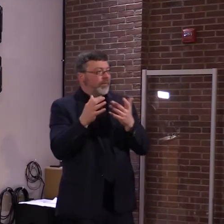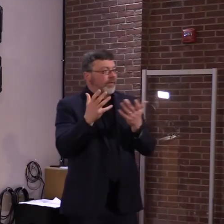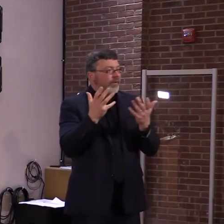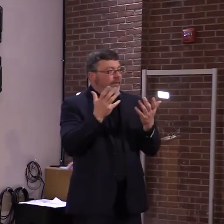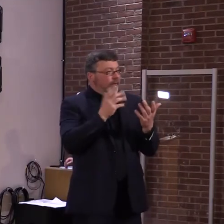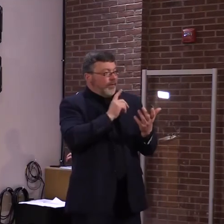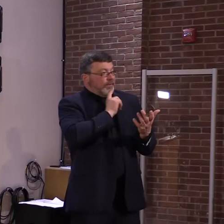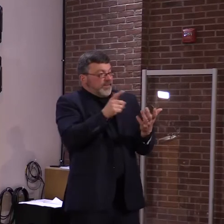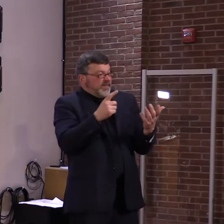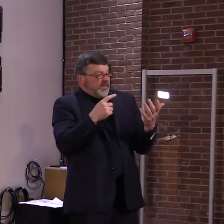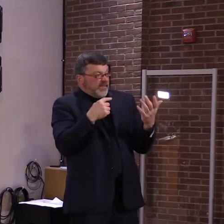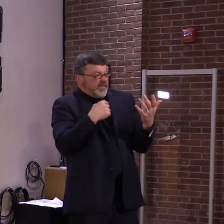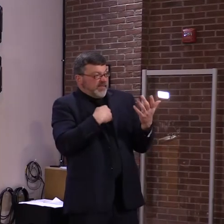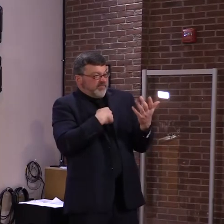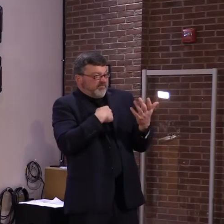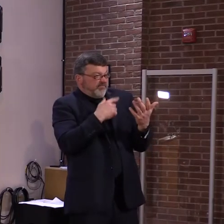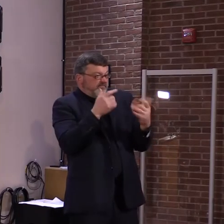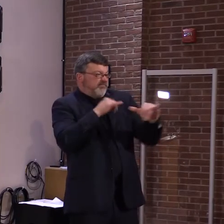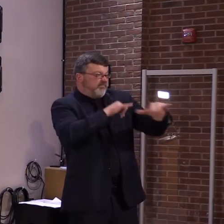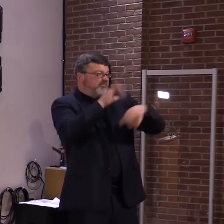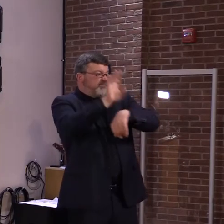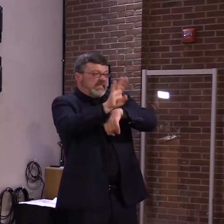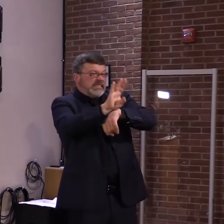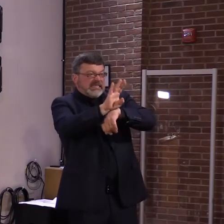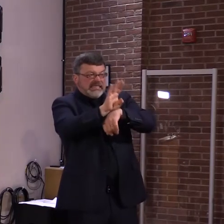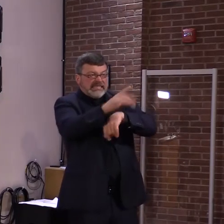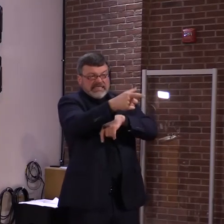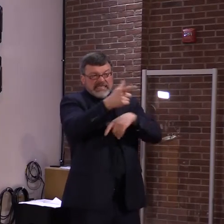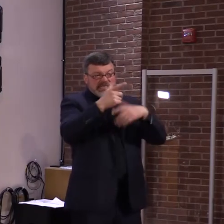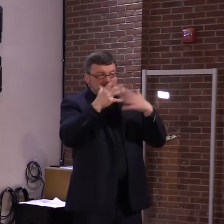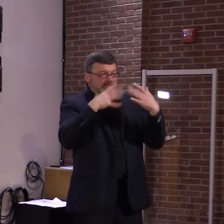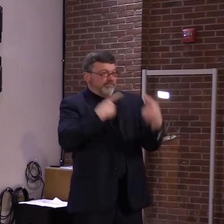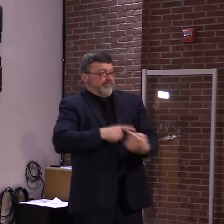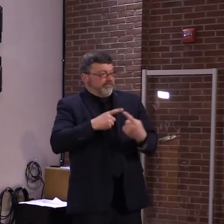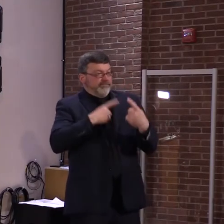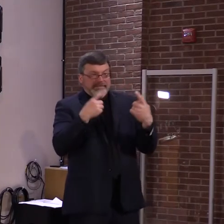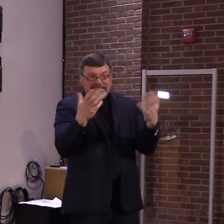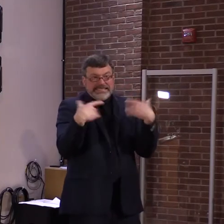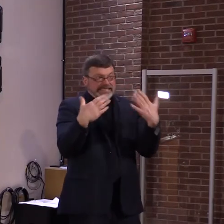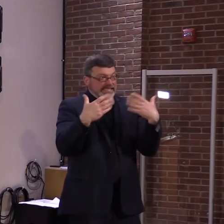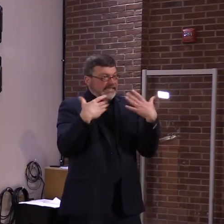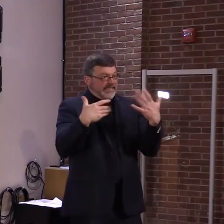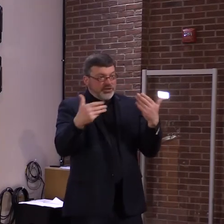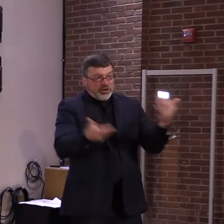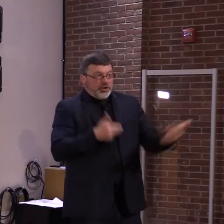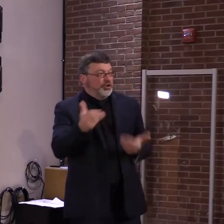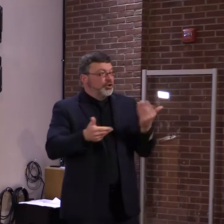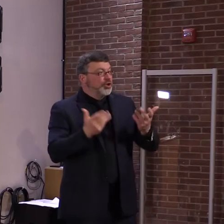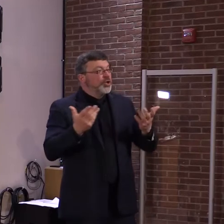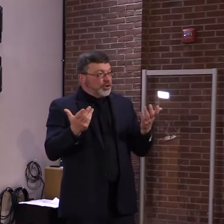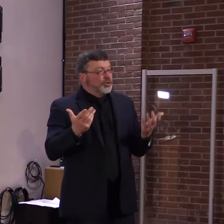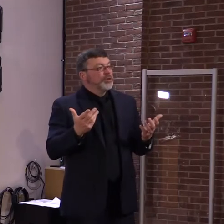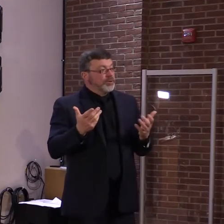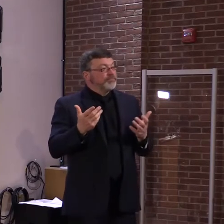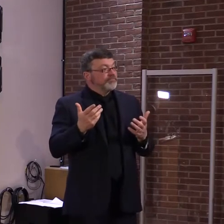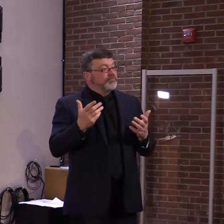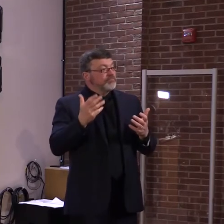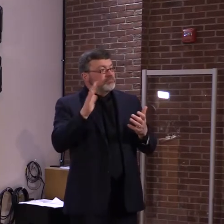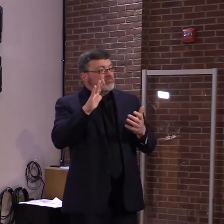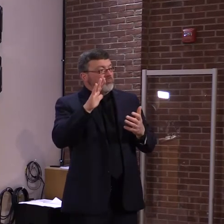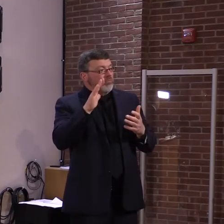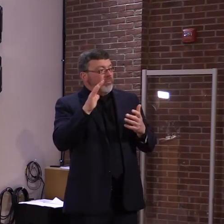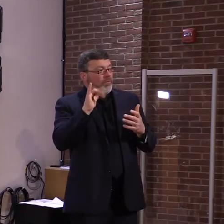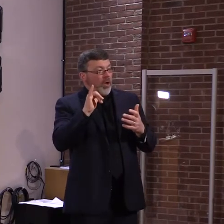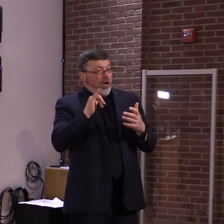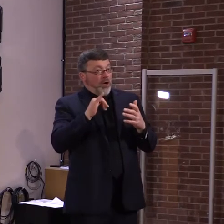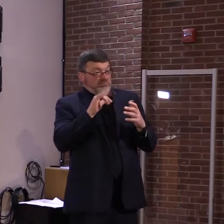into the workforce. Having said that, we just started rehiring.